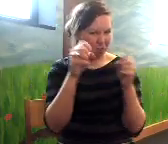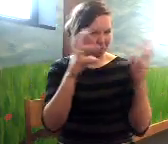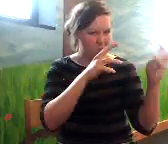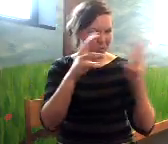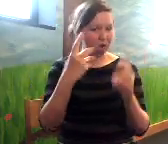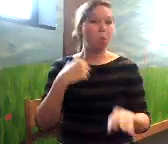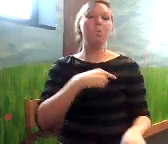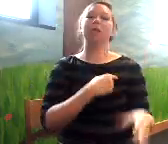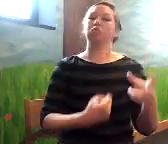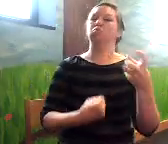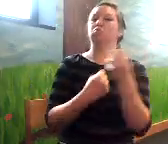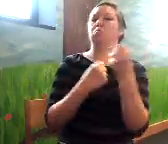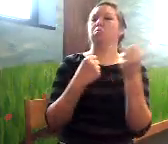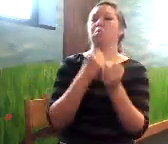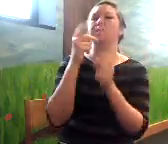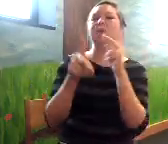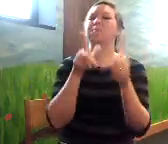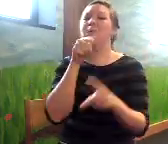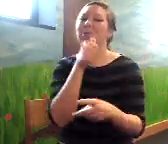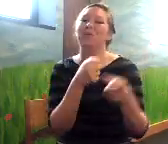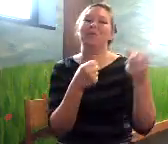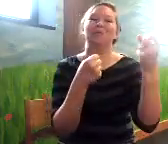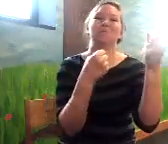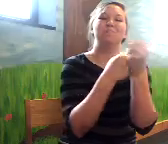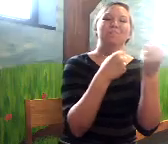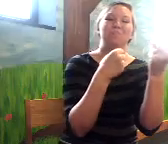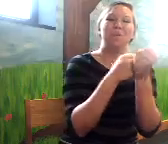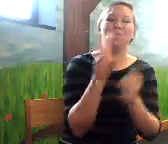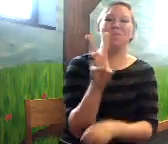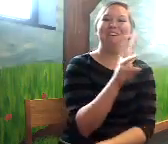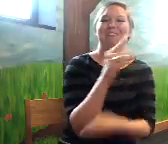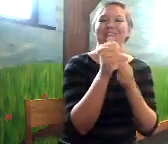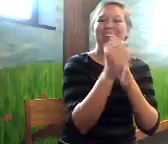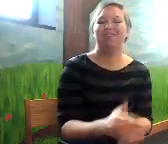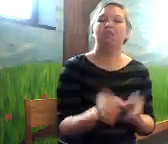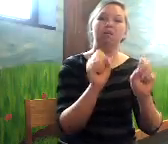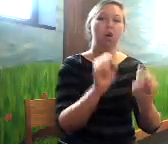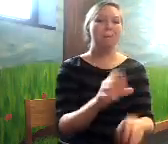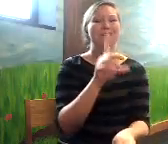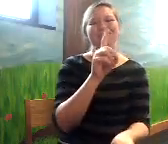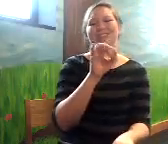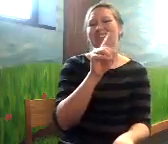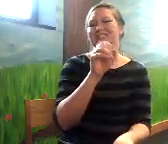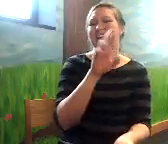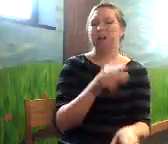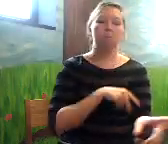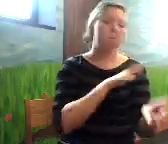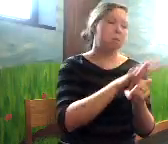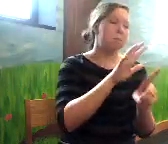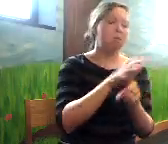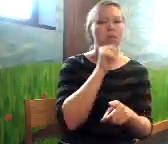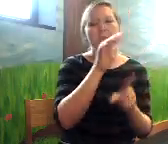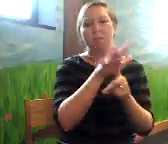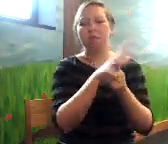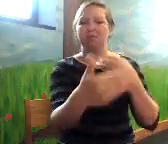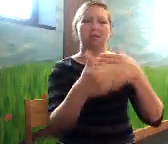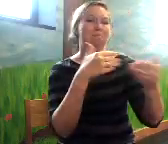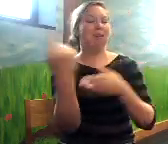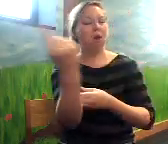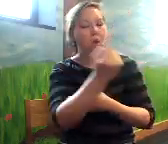Now, during this phase 2, the U.S. is only involved through the CIA, so very covertly. If you asked any